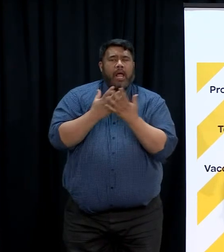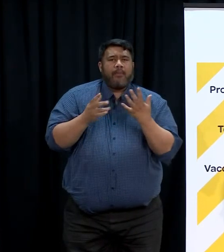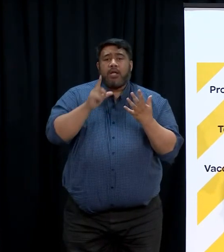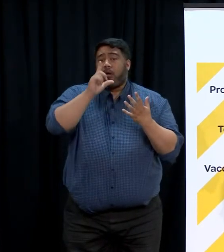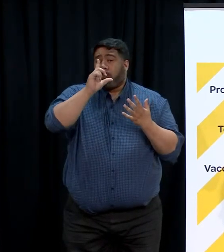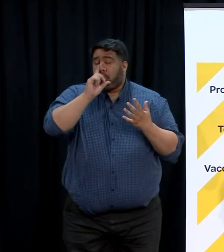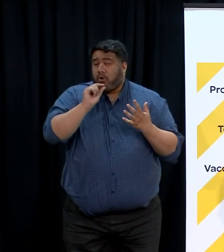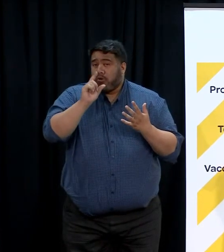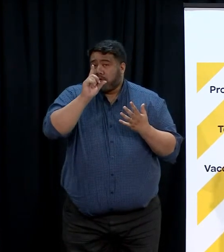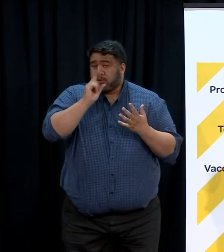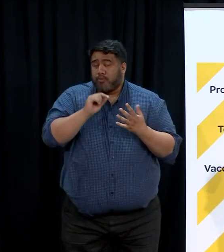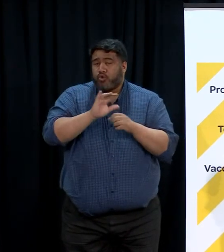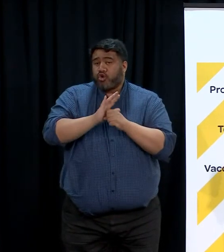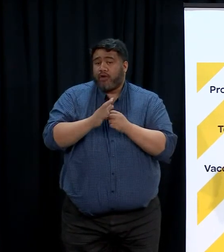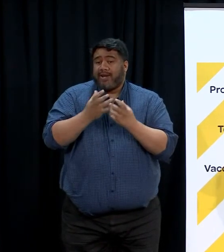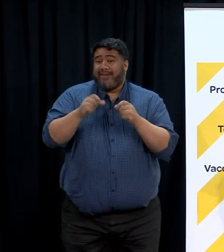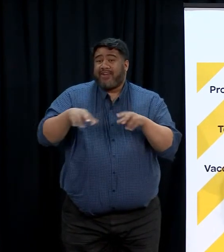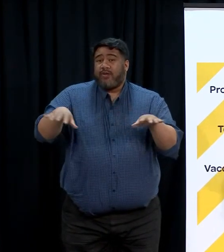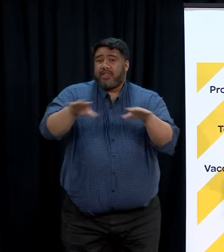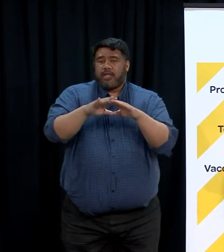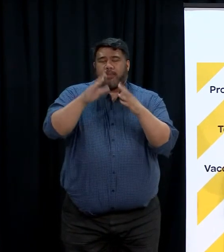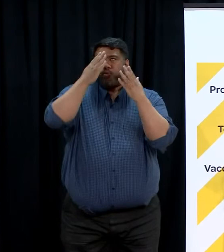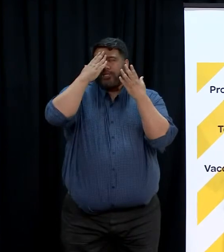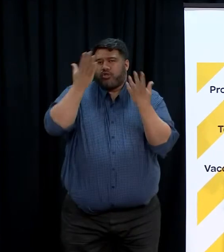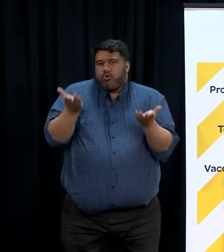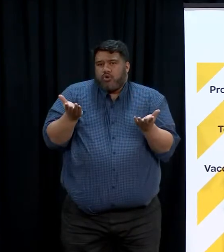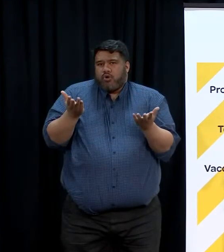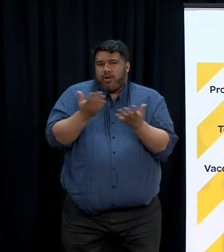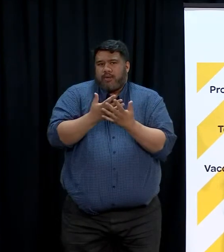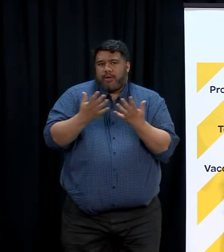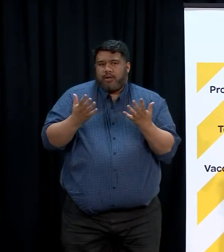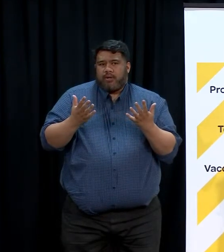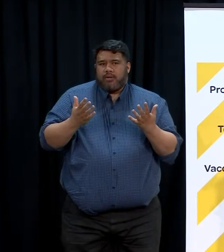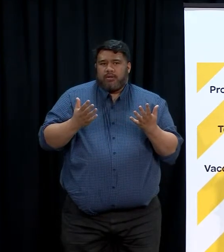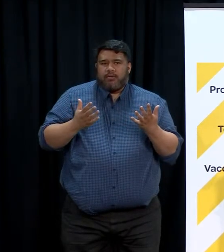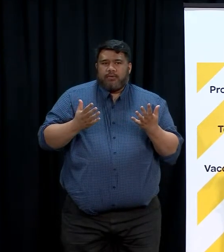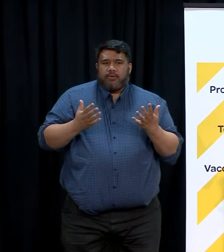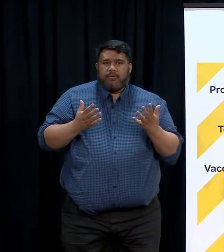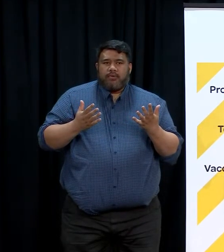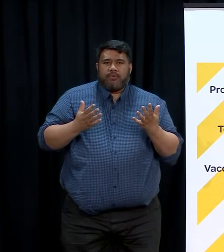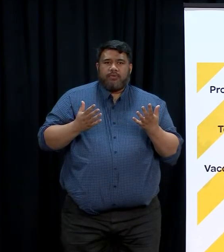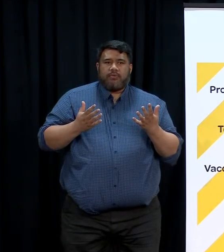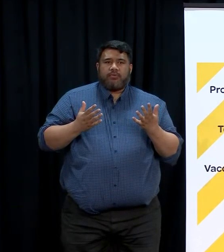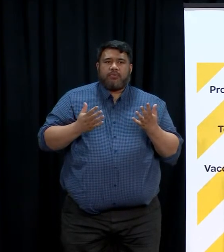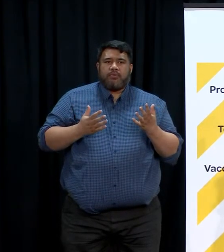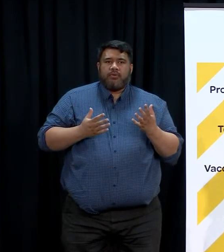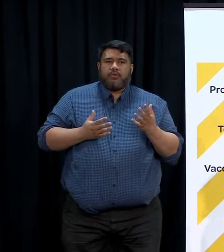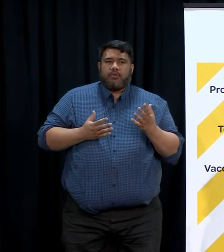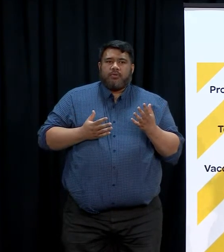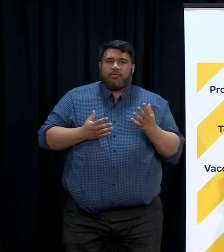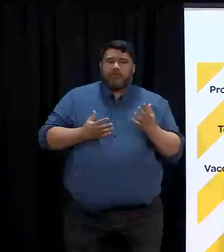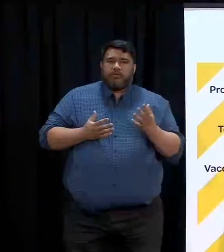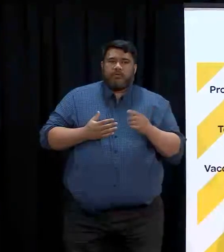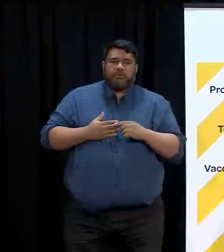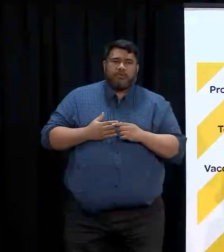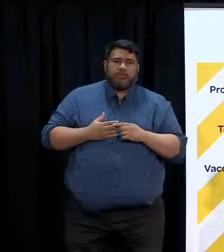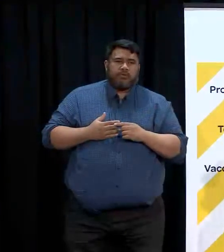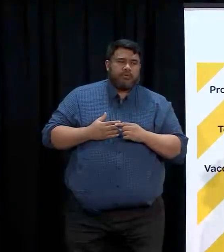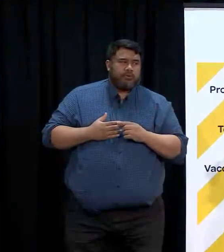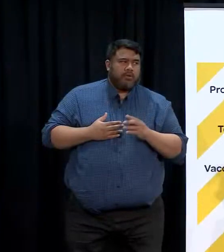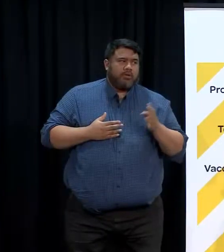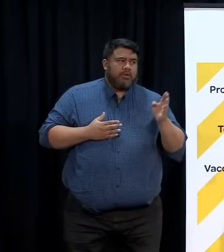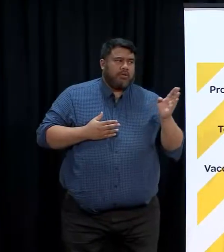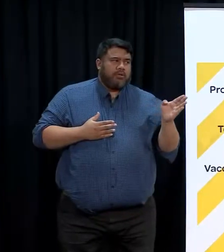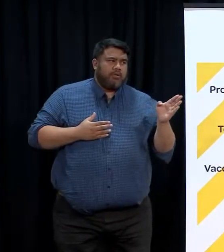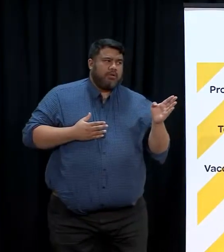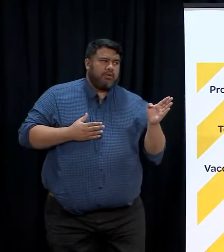be out there that we don't really know about? And would you mind please stop first, just towards the cameras? Right, sure. Yes, so the